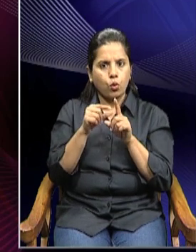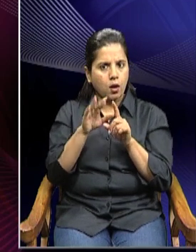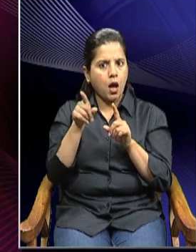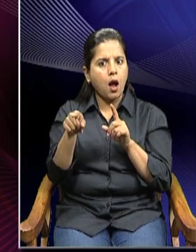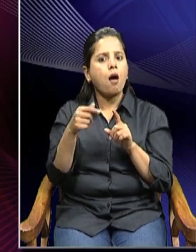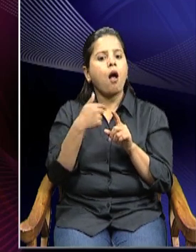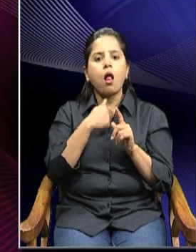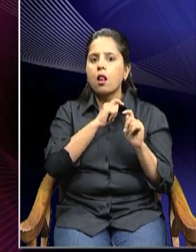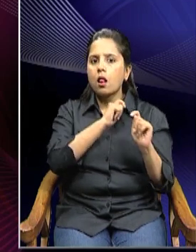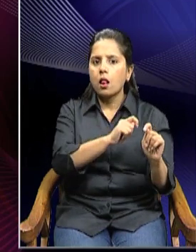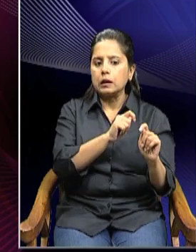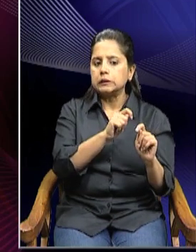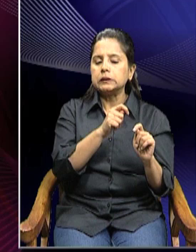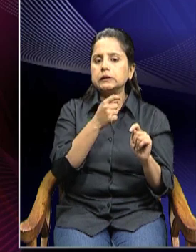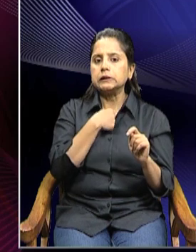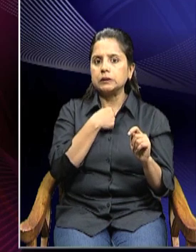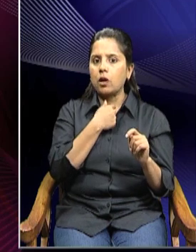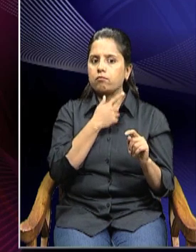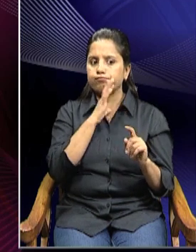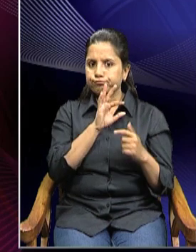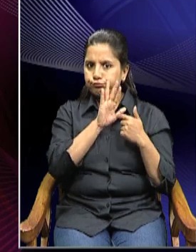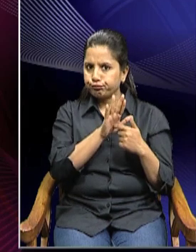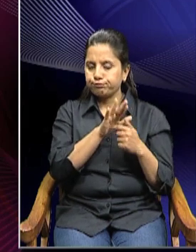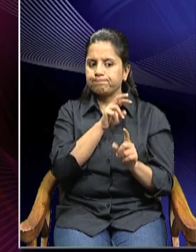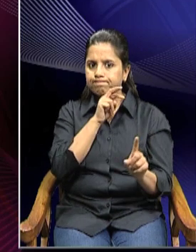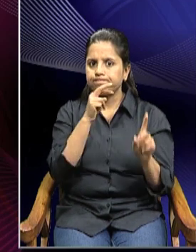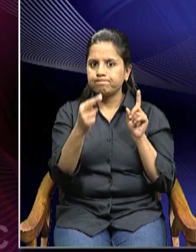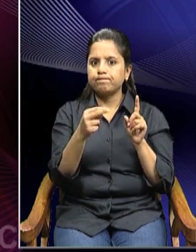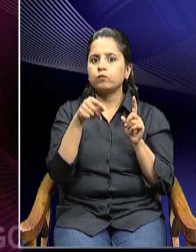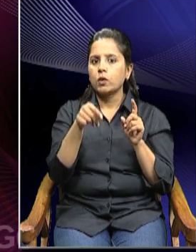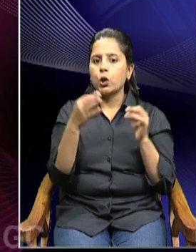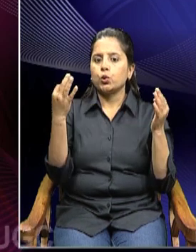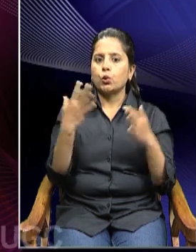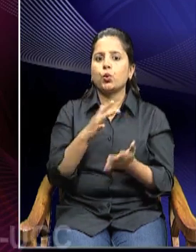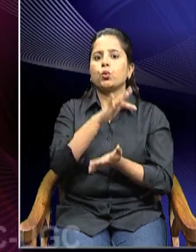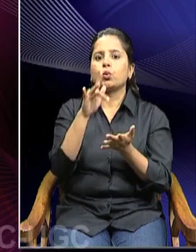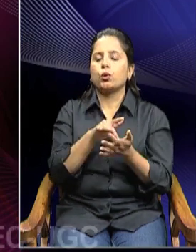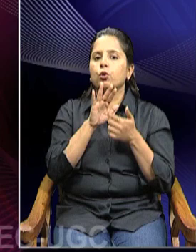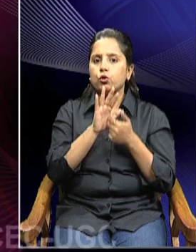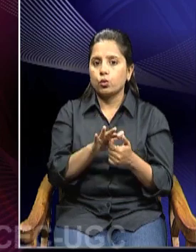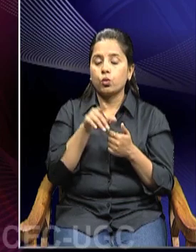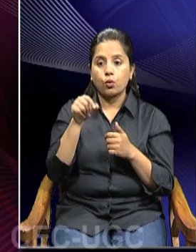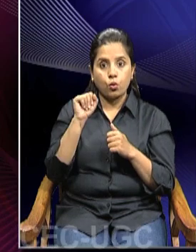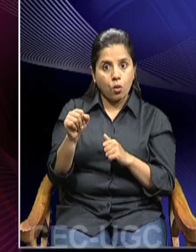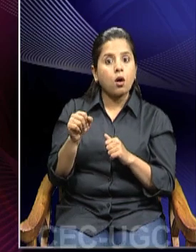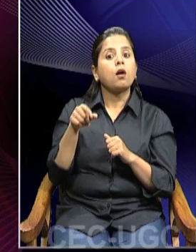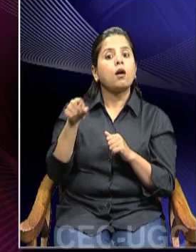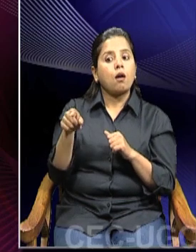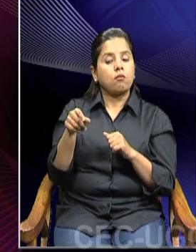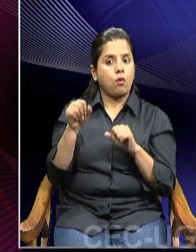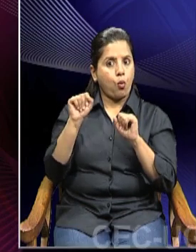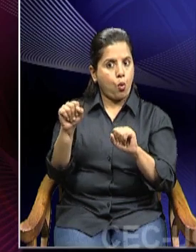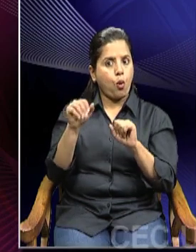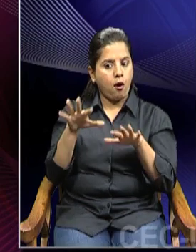persuaded to shift their loyalties towards a new center whose institutions possess